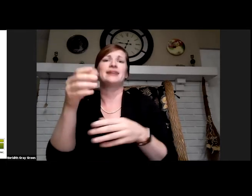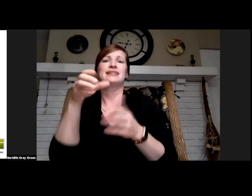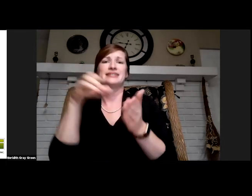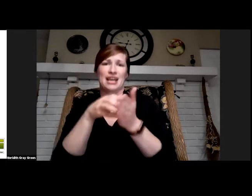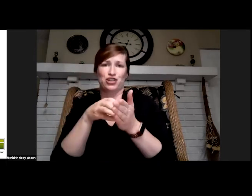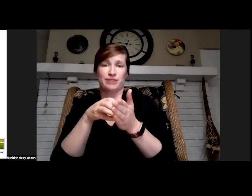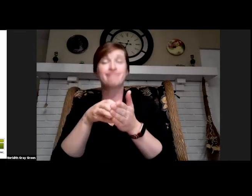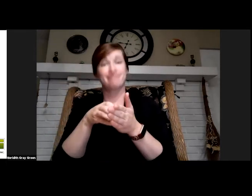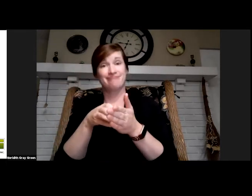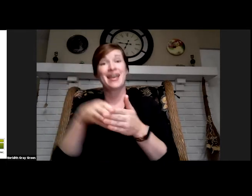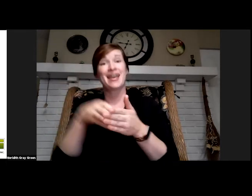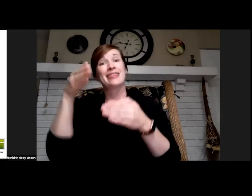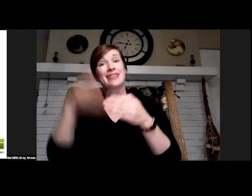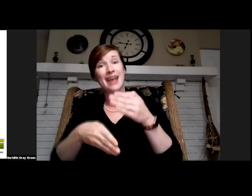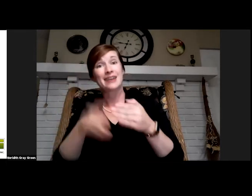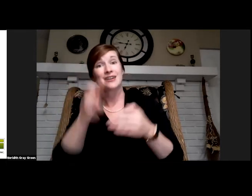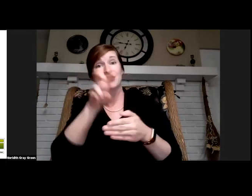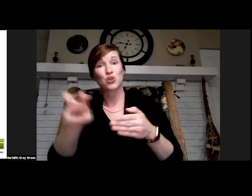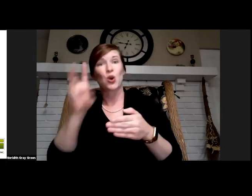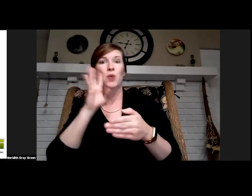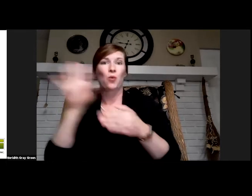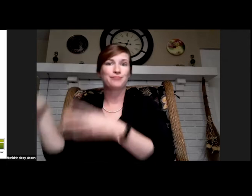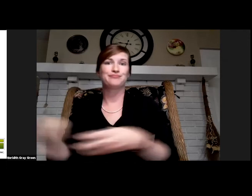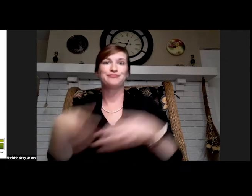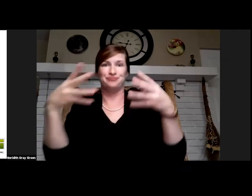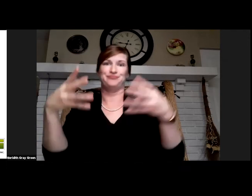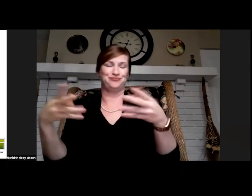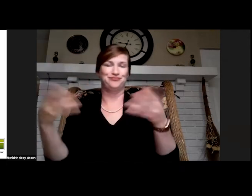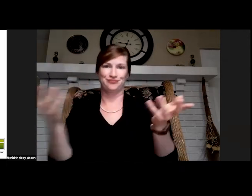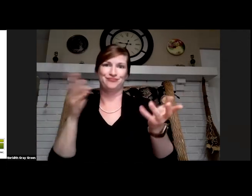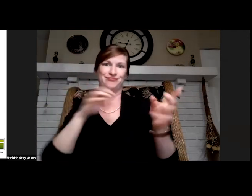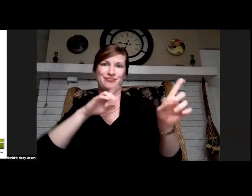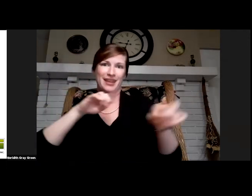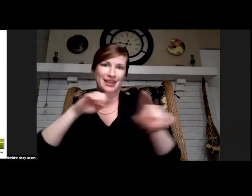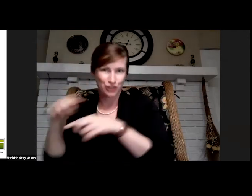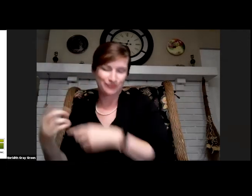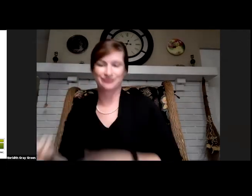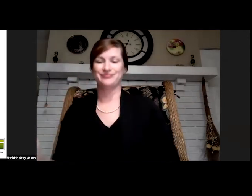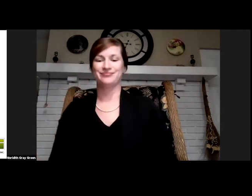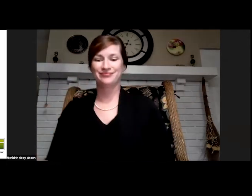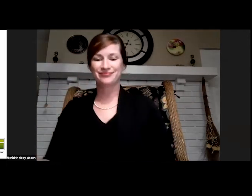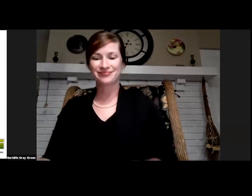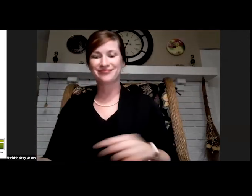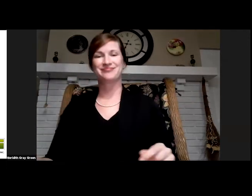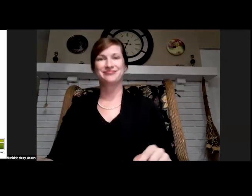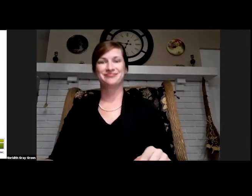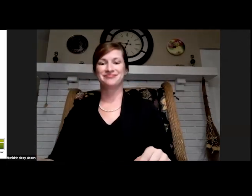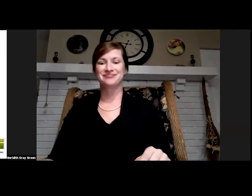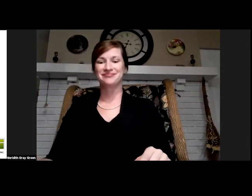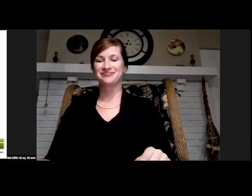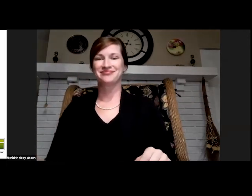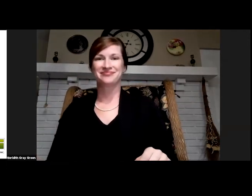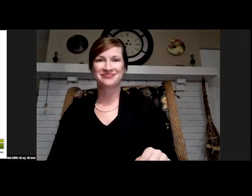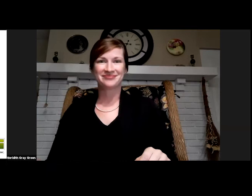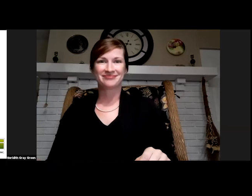and put those in the Q&A section. And then at the end of the tour, we will go ahead and bring all of those questions up and give